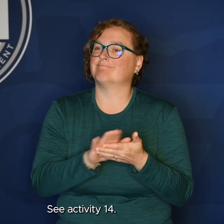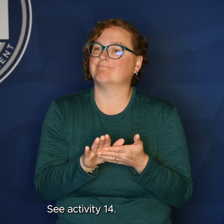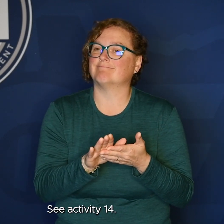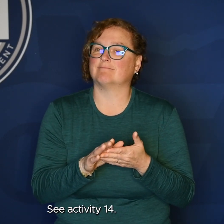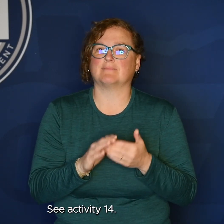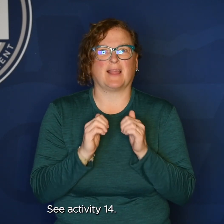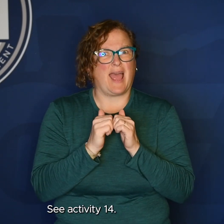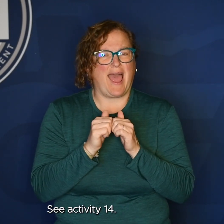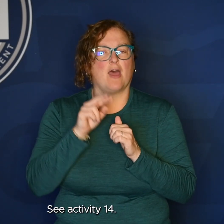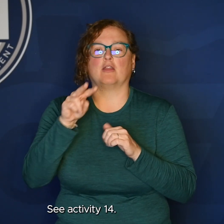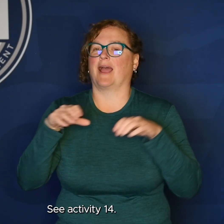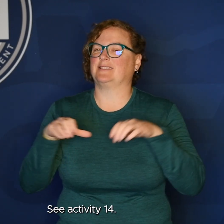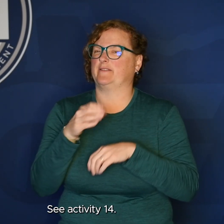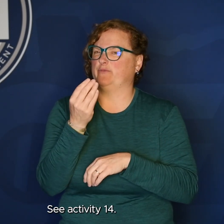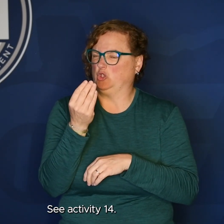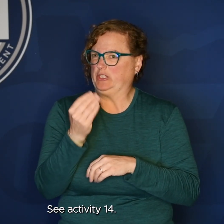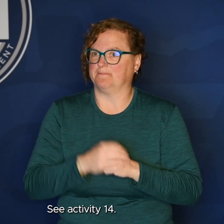See Activity 14.